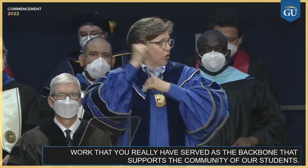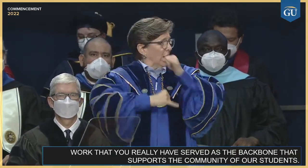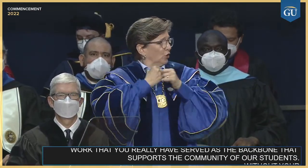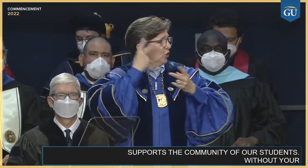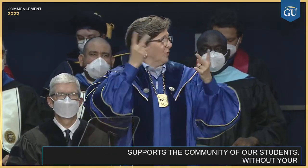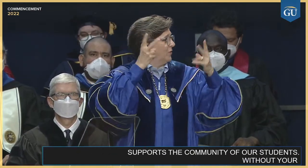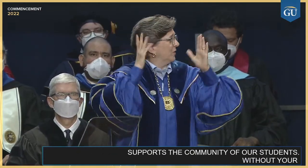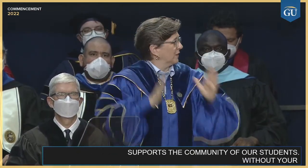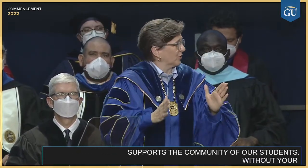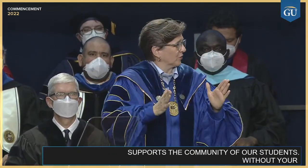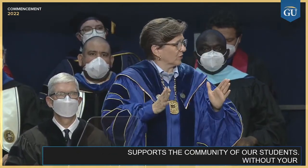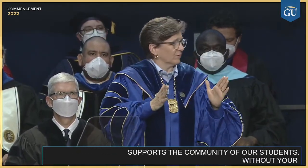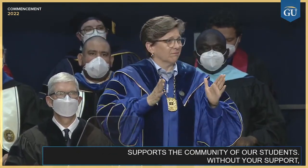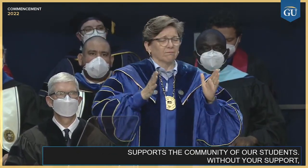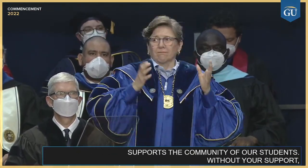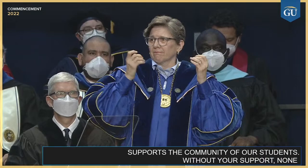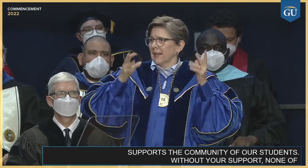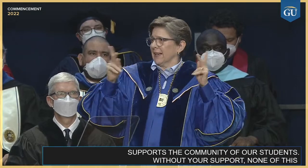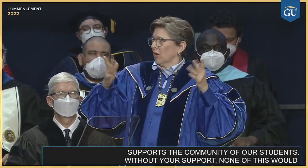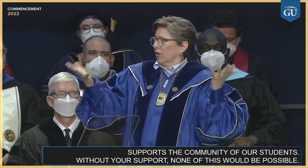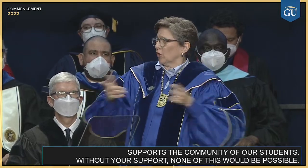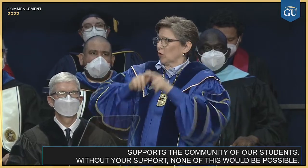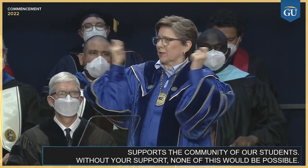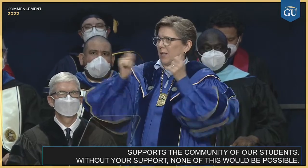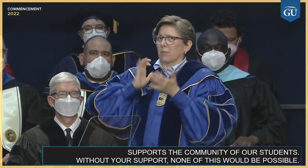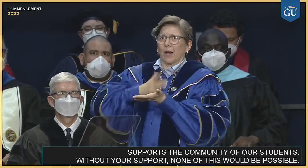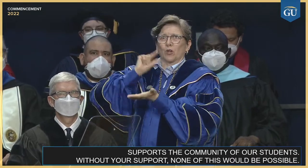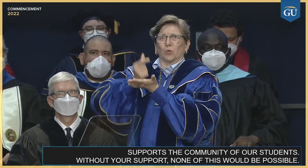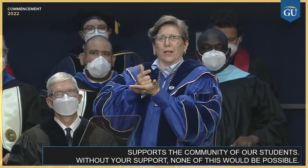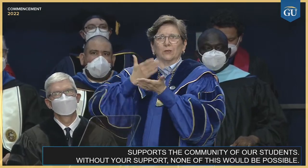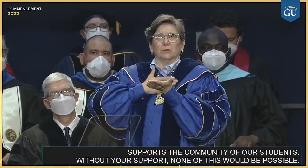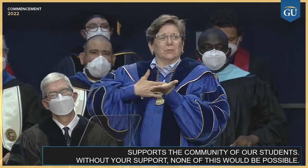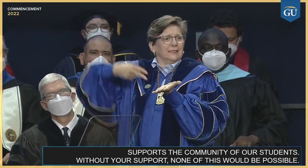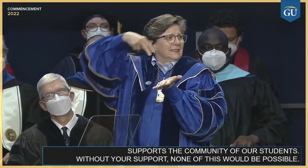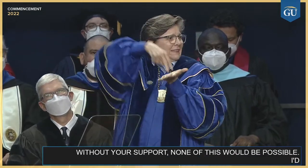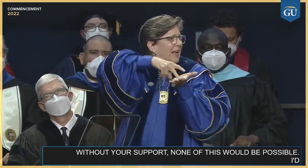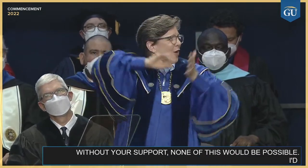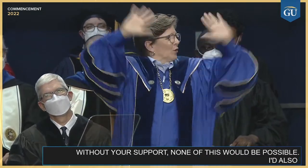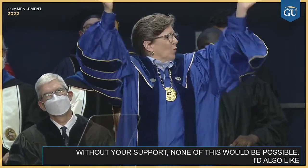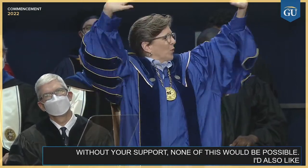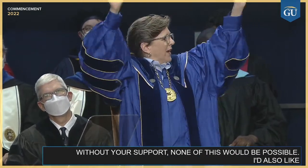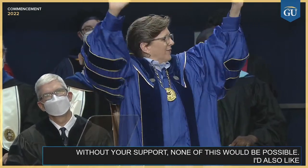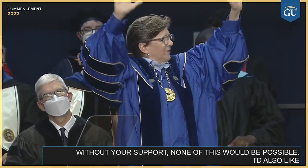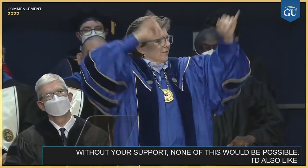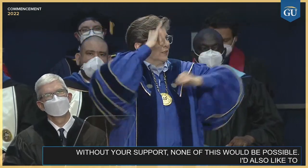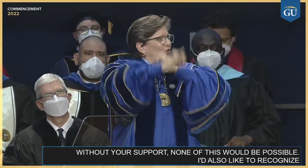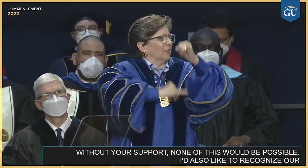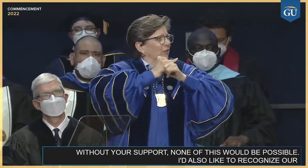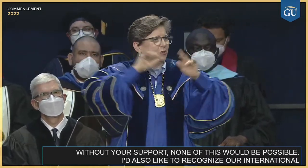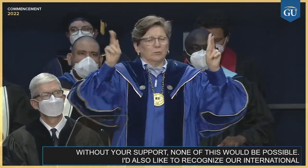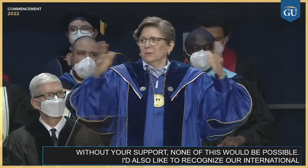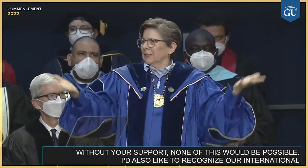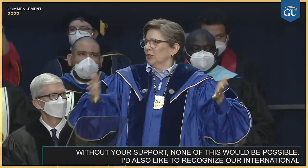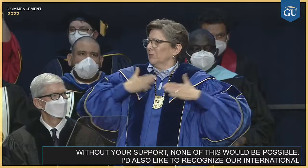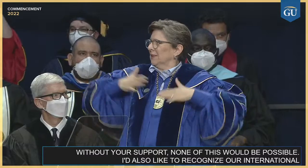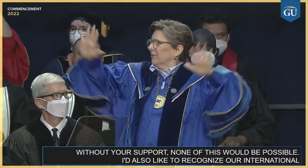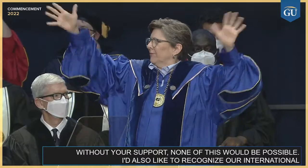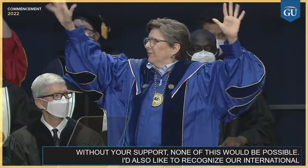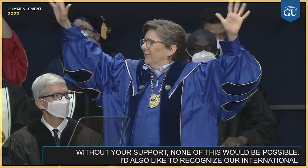our international dignitaries, as well as international guests who are here to celebrate commencement with us. If you can stand or wave if you're able, so we